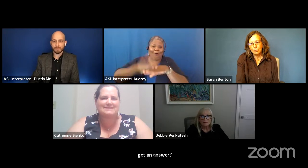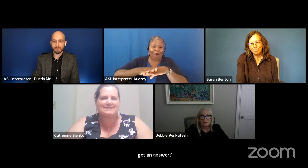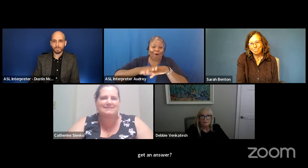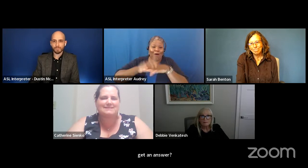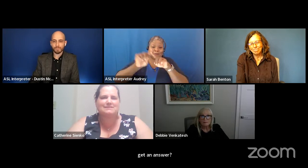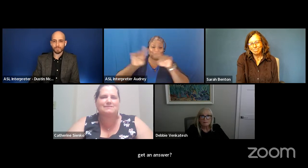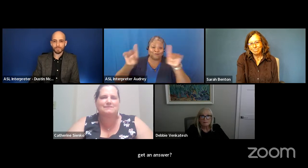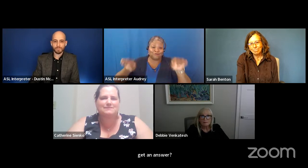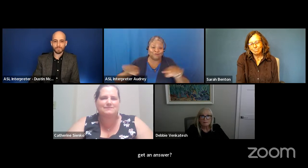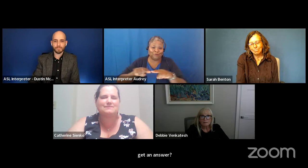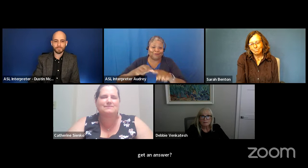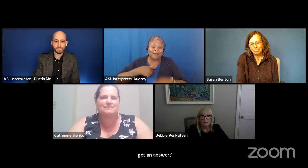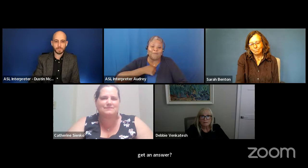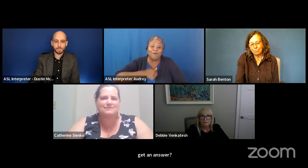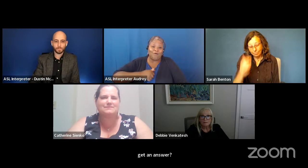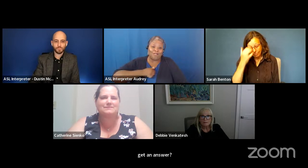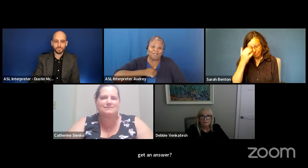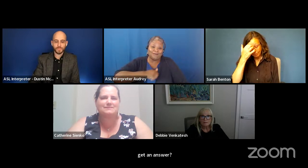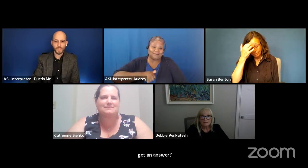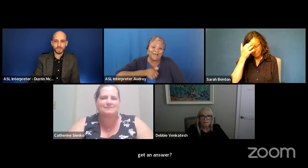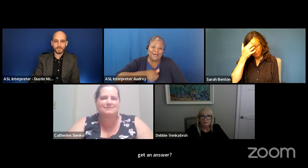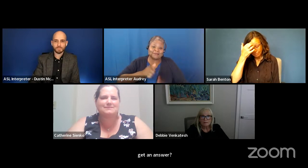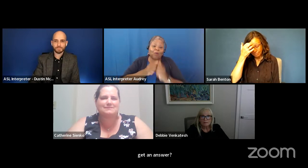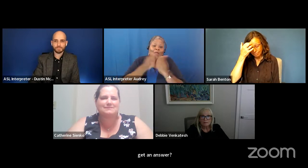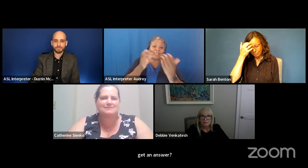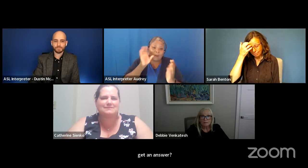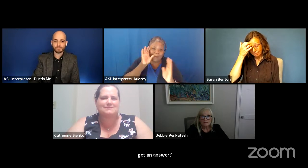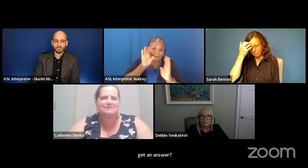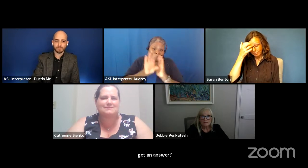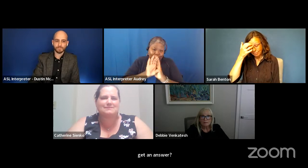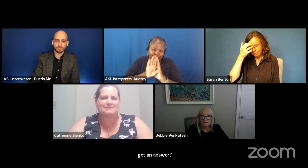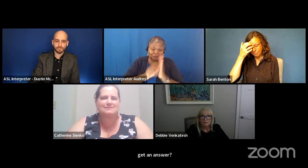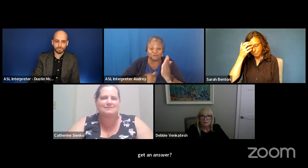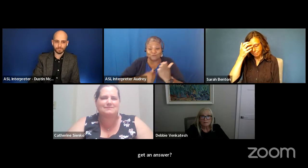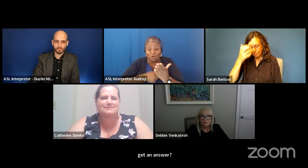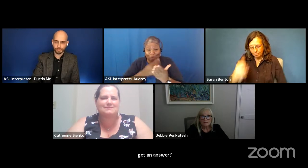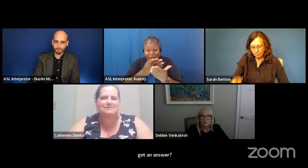So I'm without a picture. I apologize.